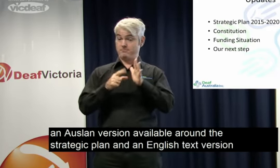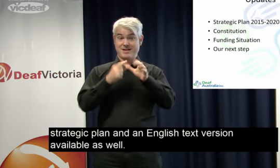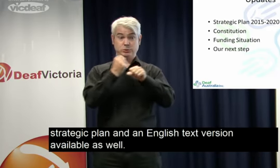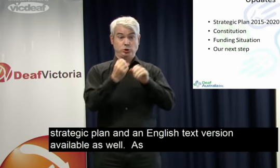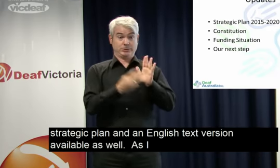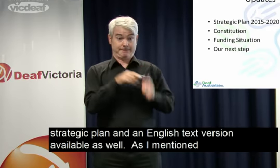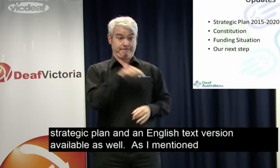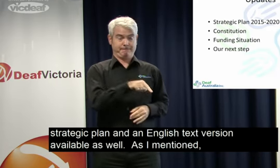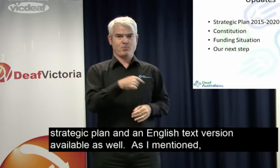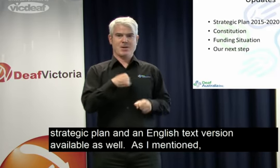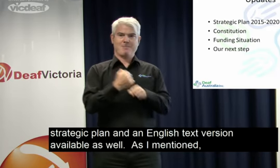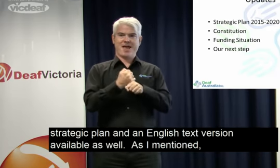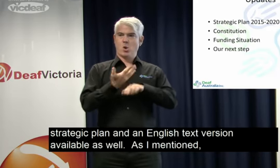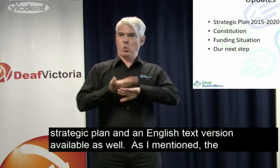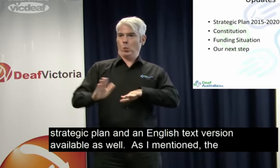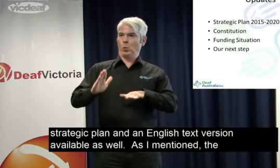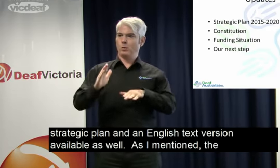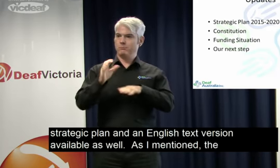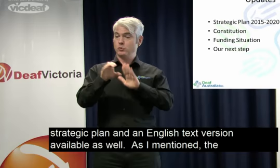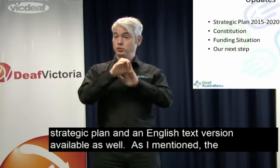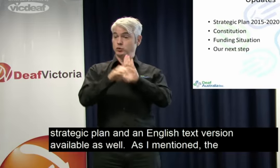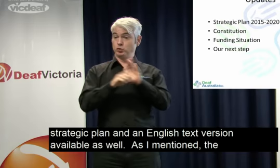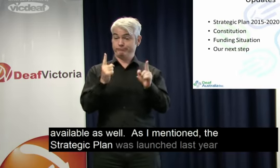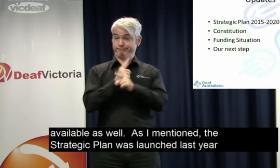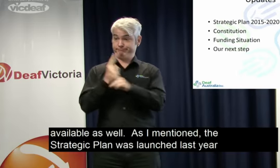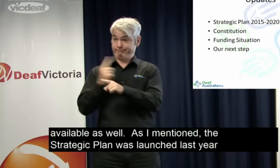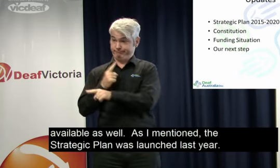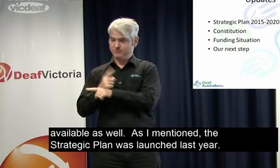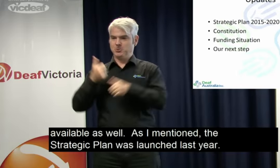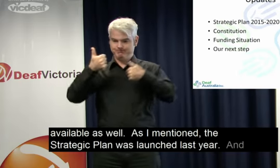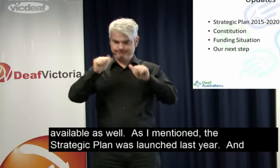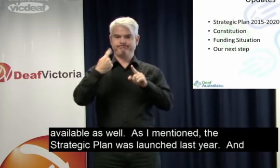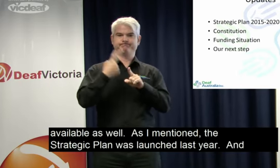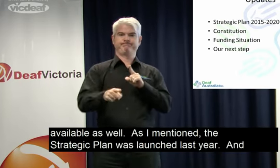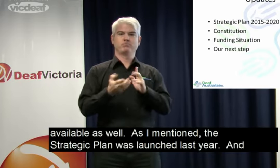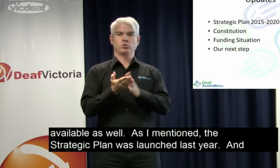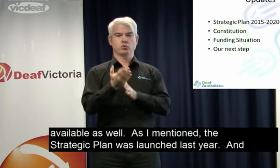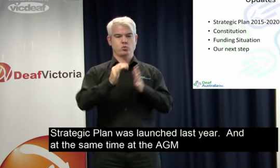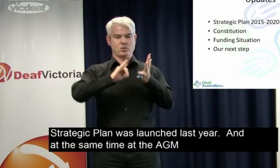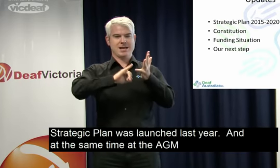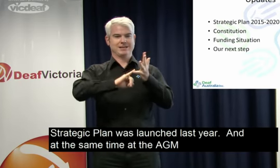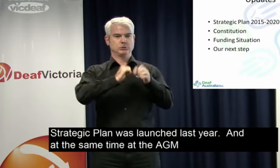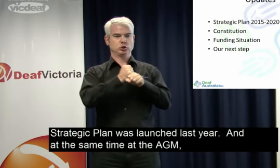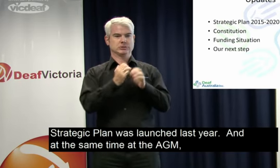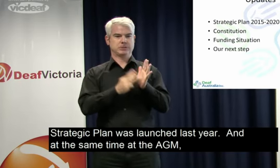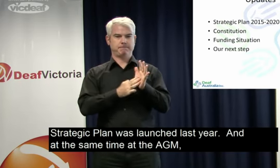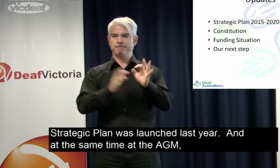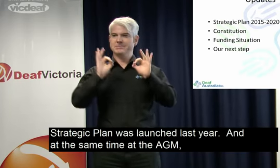year. And at the same time at the AGM, we formed a new constitution, and there were constitutional changes that passed